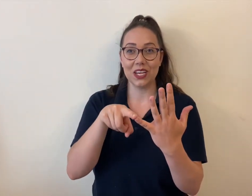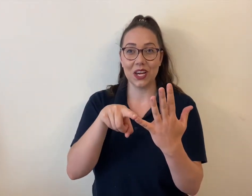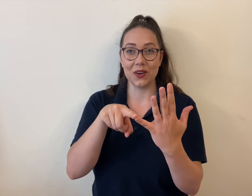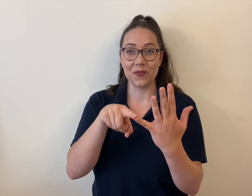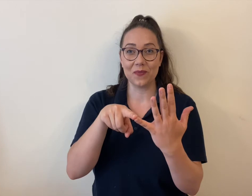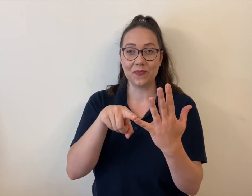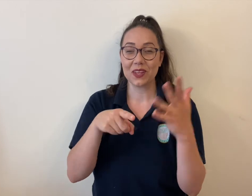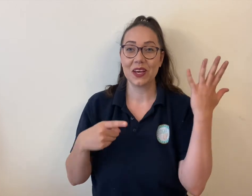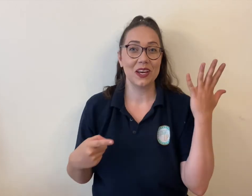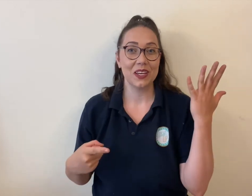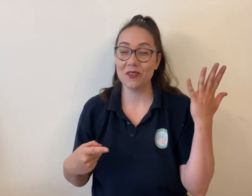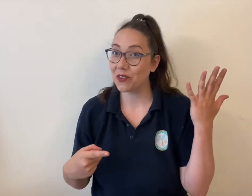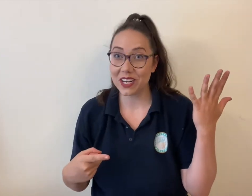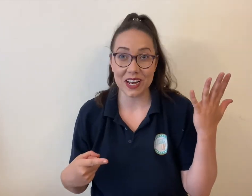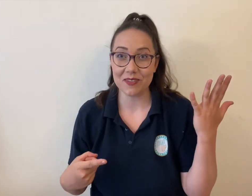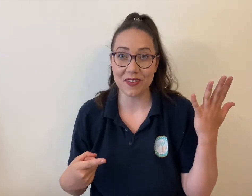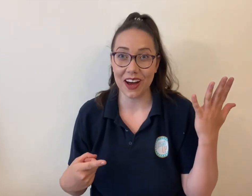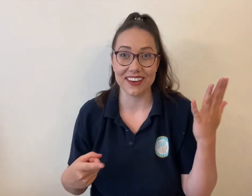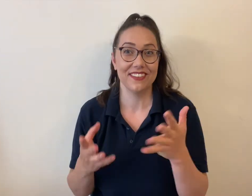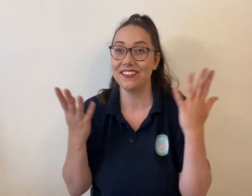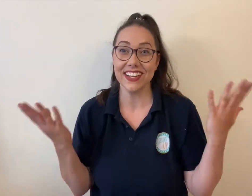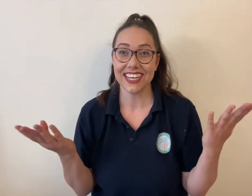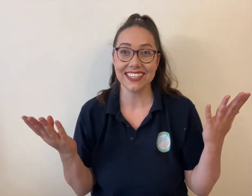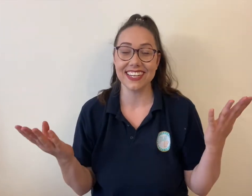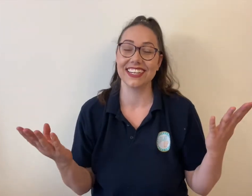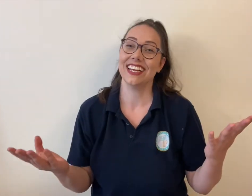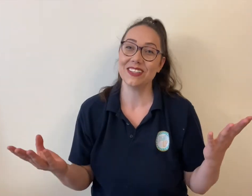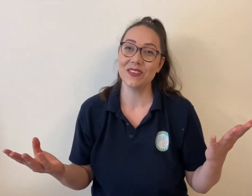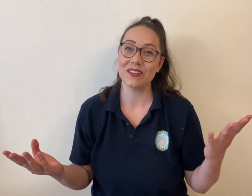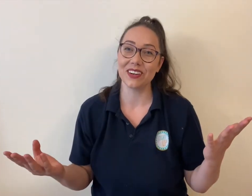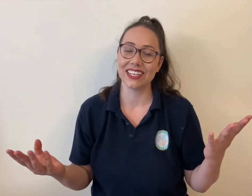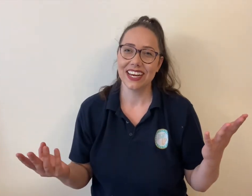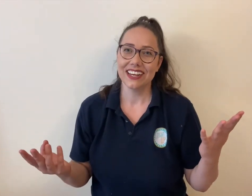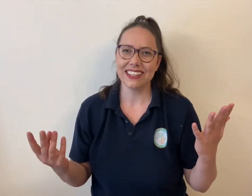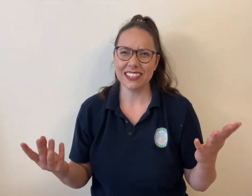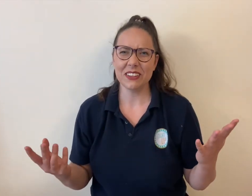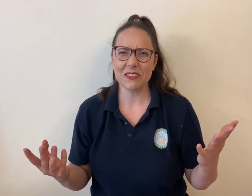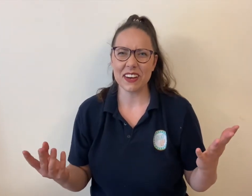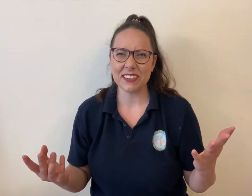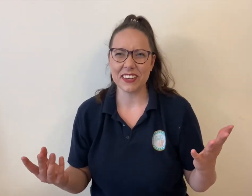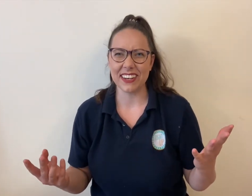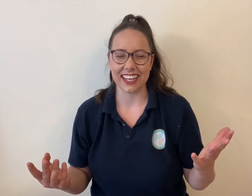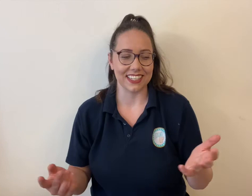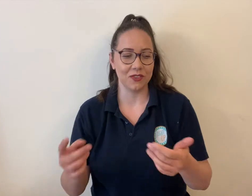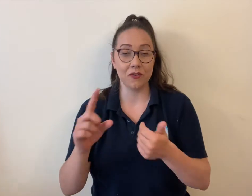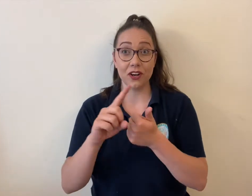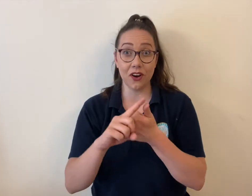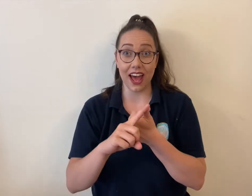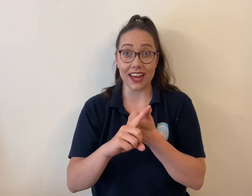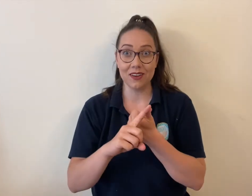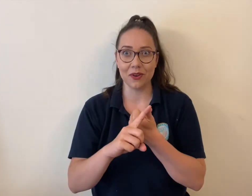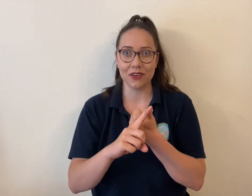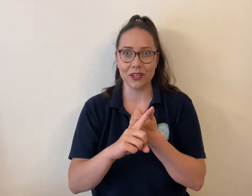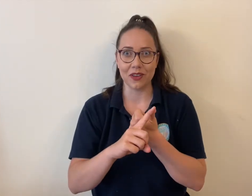U. You've already learned 5. Fantastic, let's move on. So let's do the first few letters. So we've already got A, we already know that